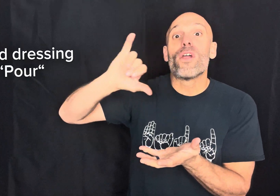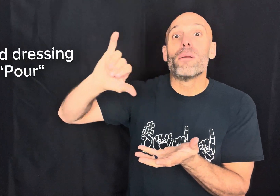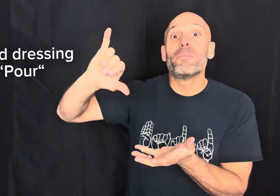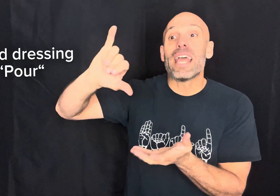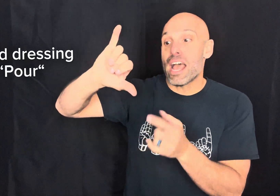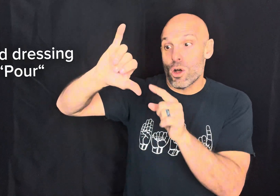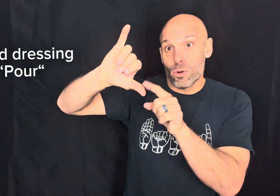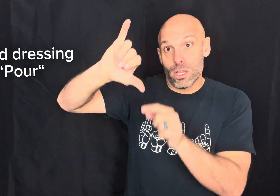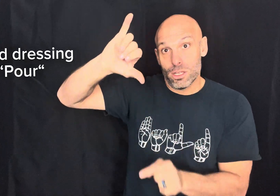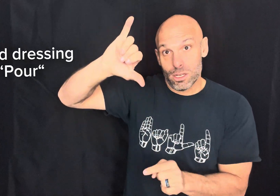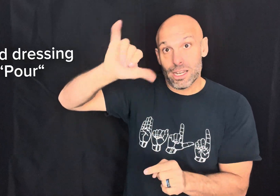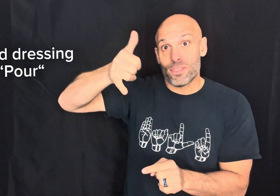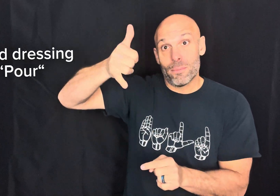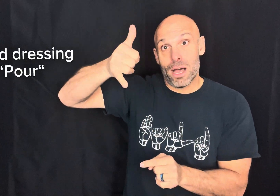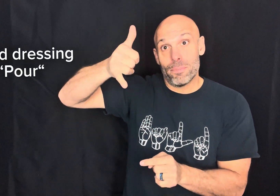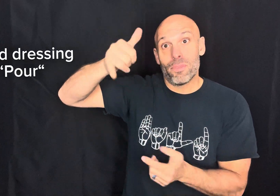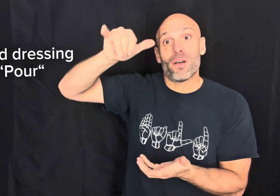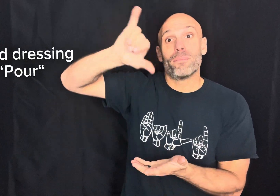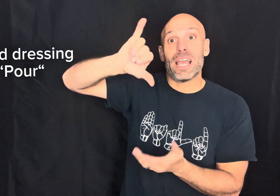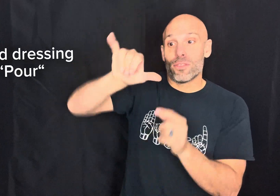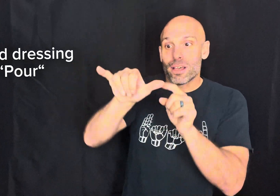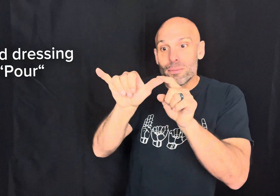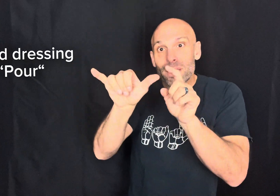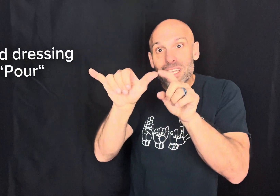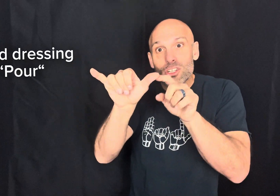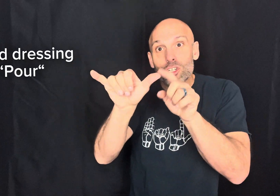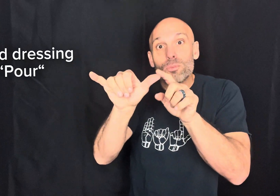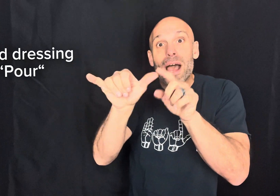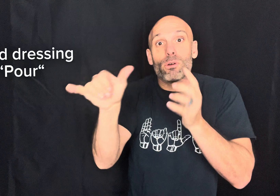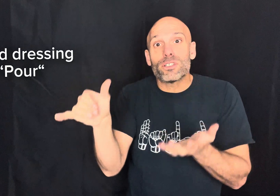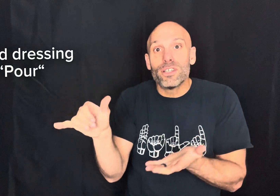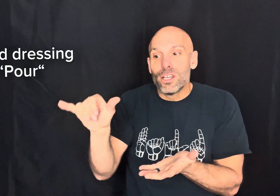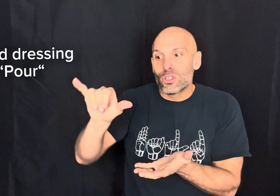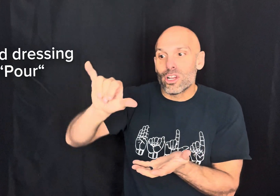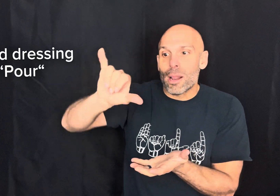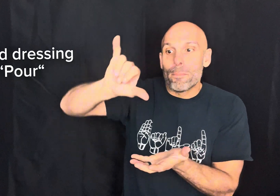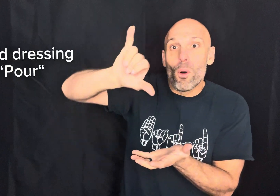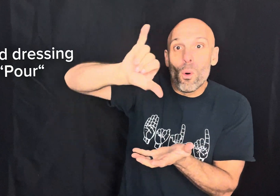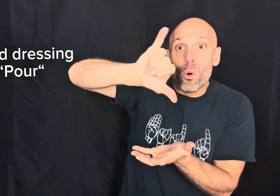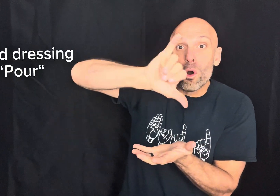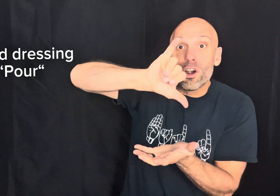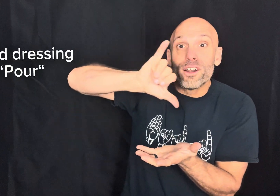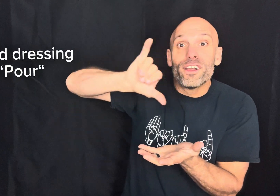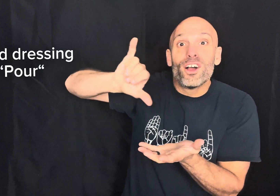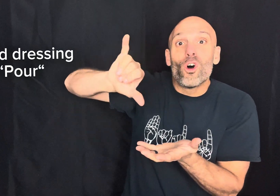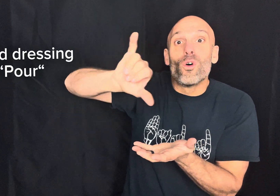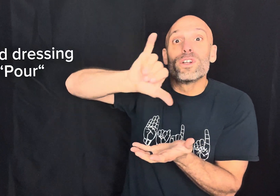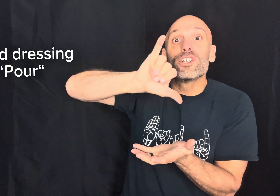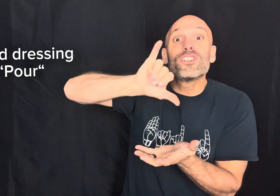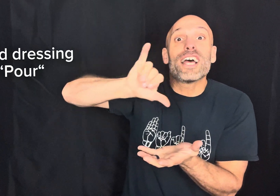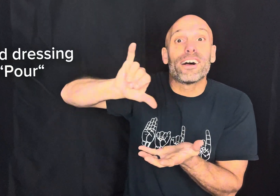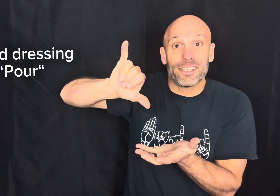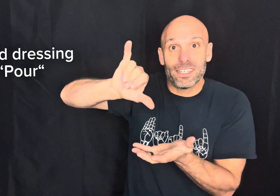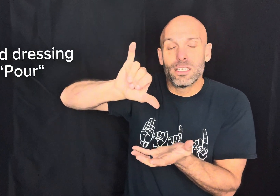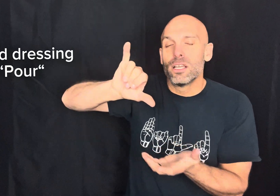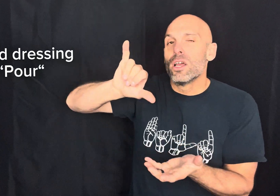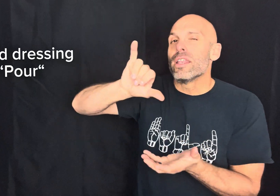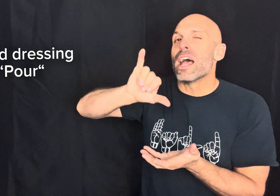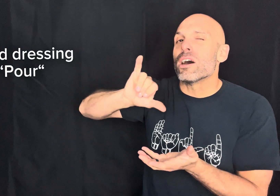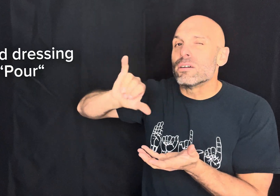thumb down, not thumb up, thumb down. Thumb is your spout. So you gotta pour over your salad. Now,